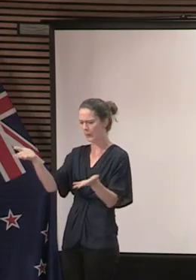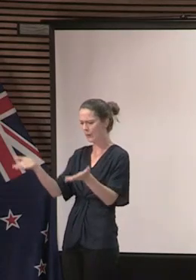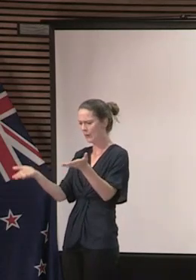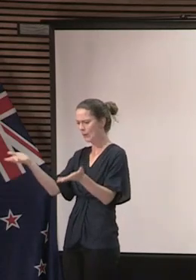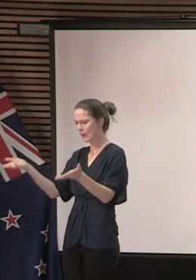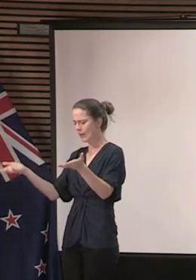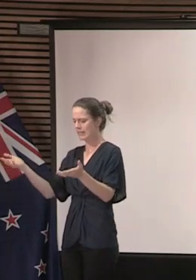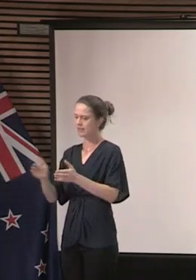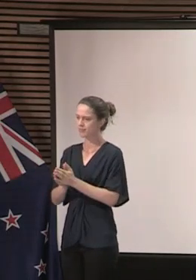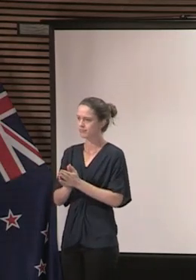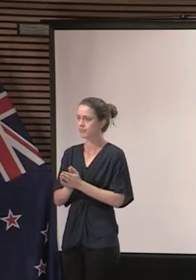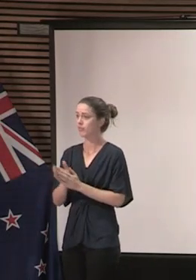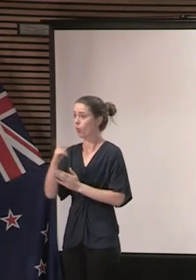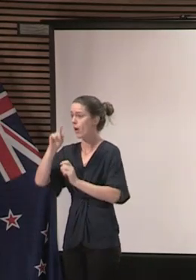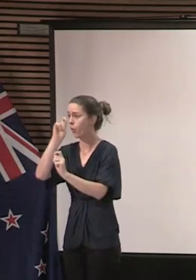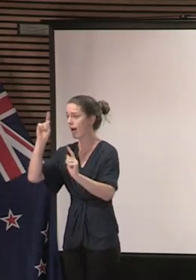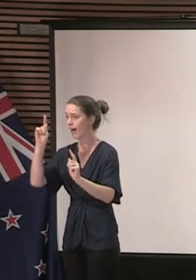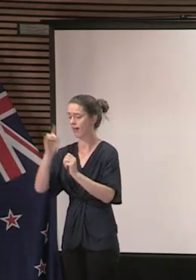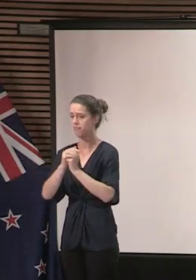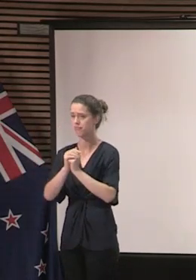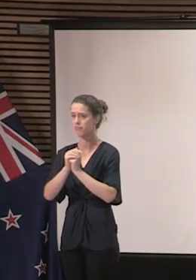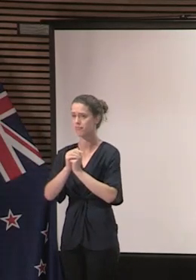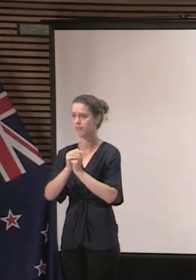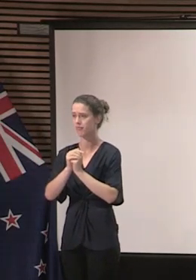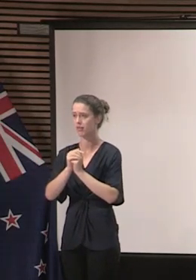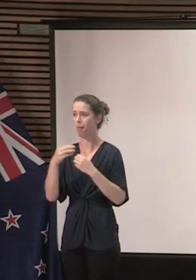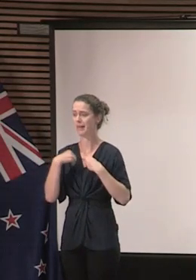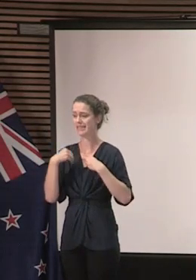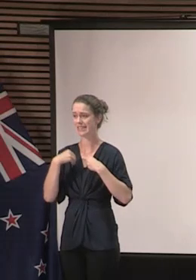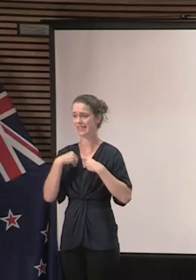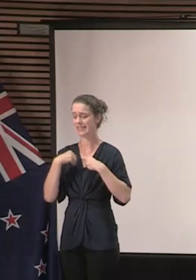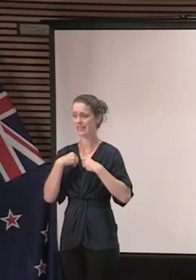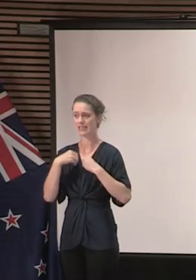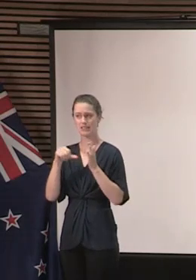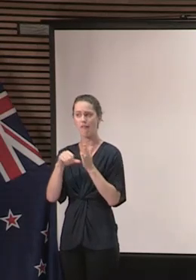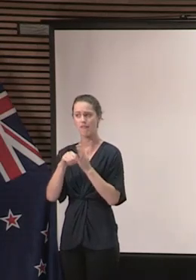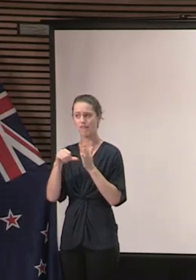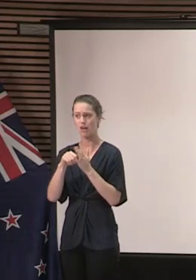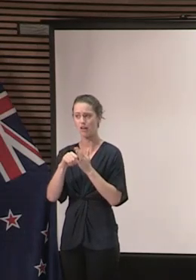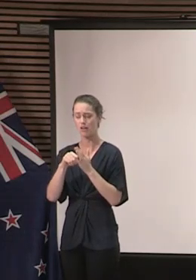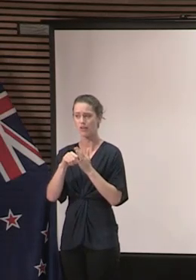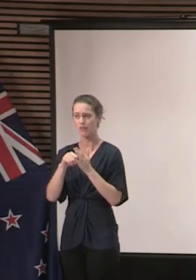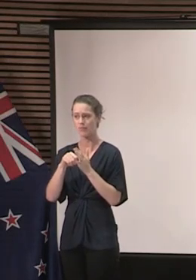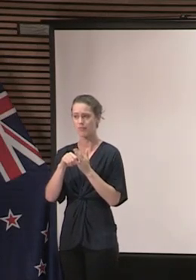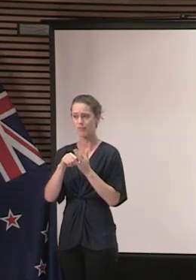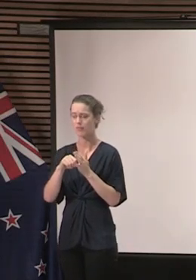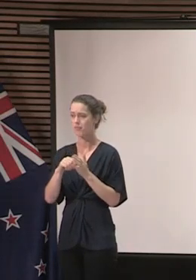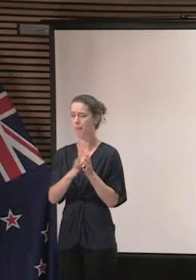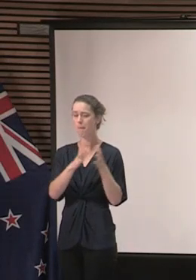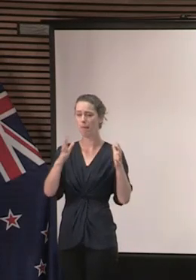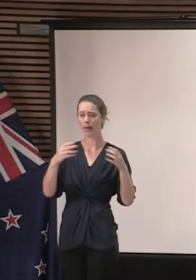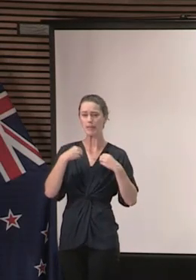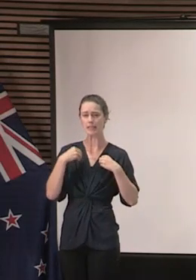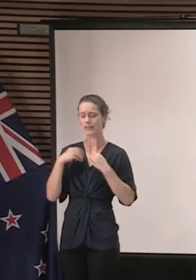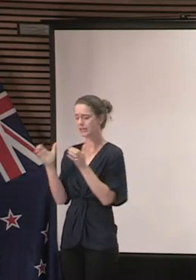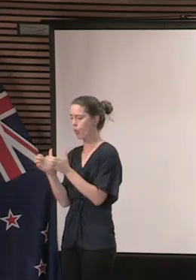and it's not just businesses that have been in hibernation for the period of alert level 4. Both small and large are